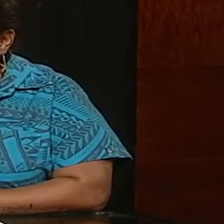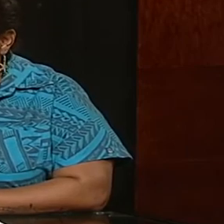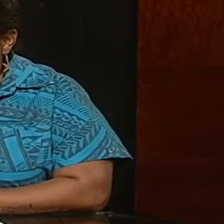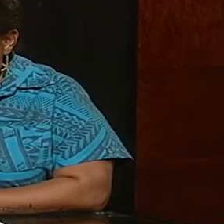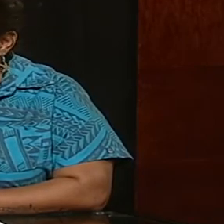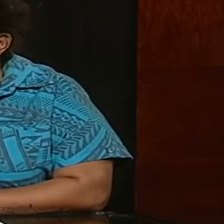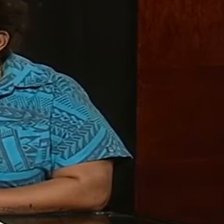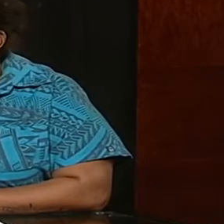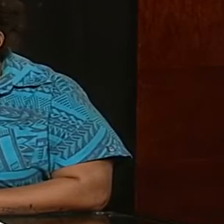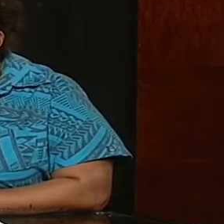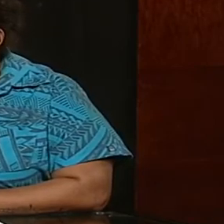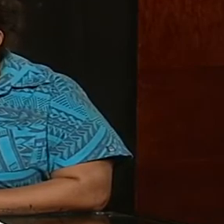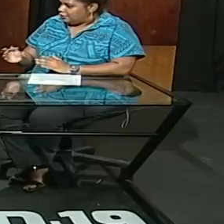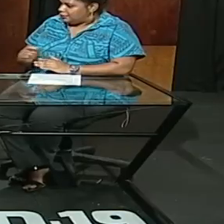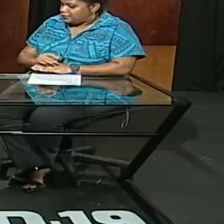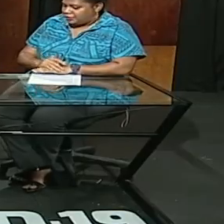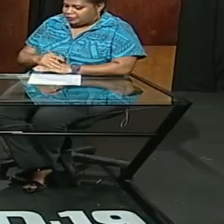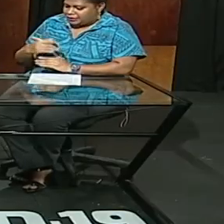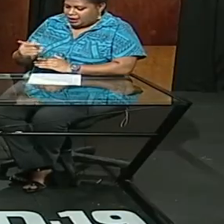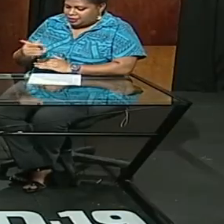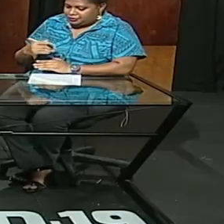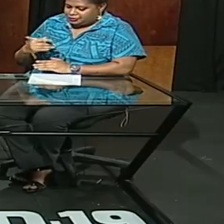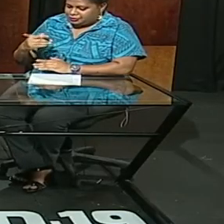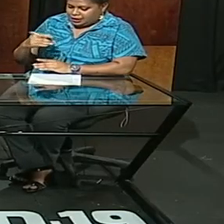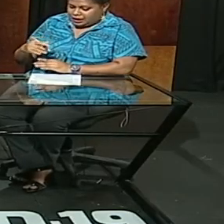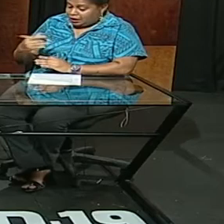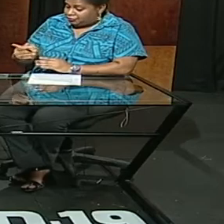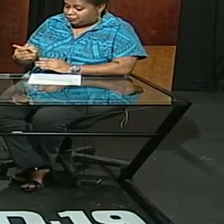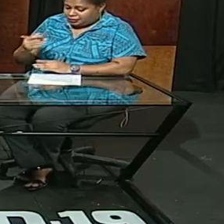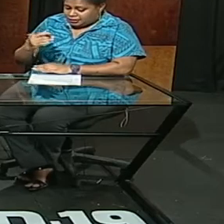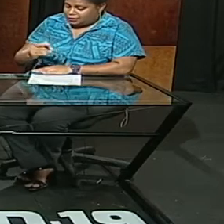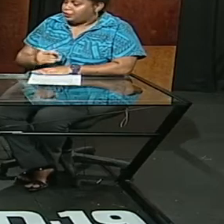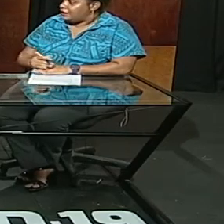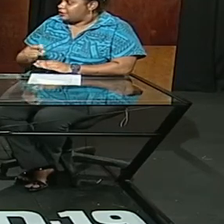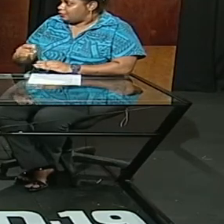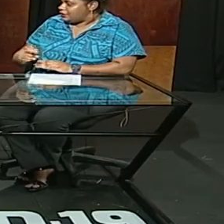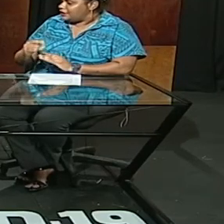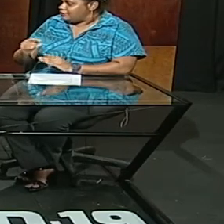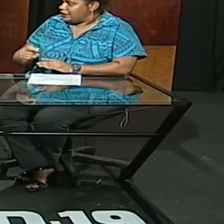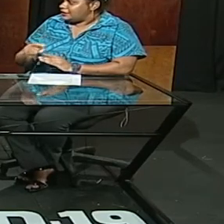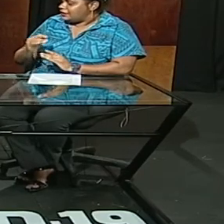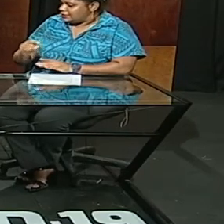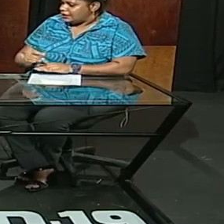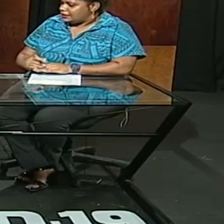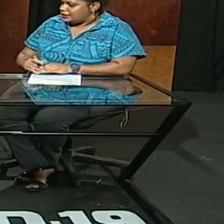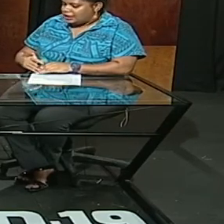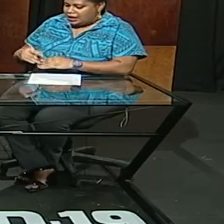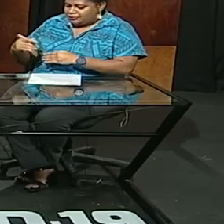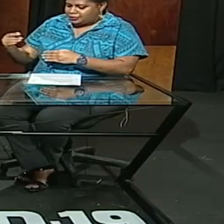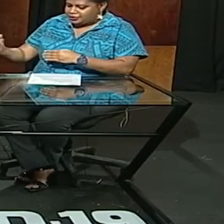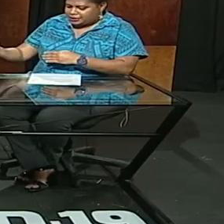on our discussion from earlier, we were talking about how the lockdown is causing stress and